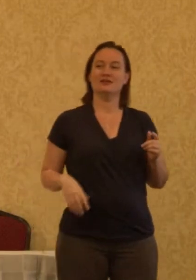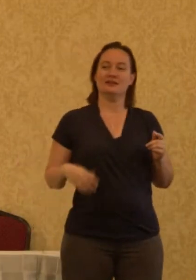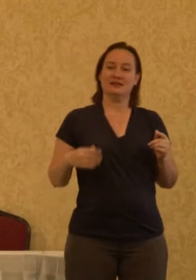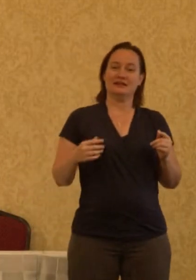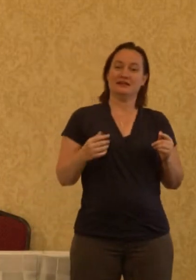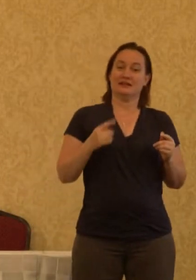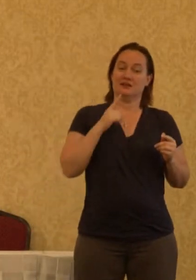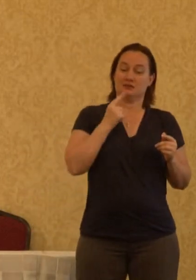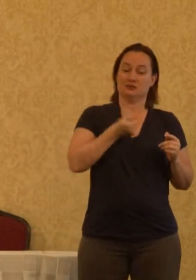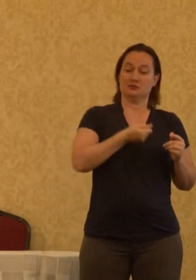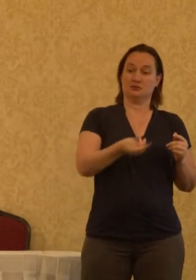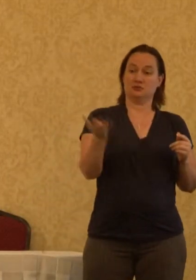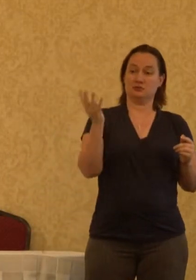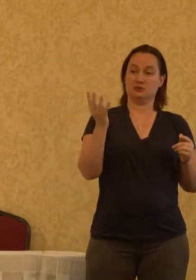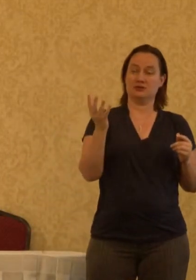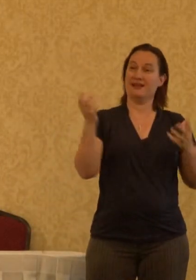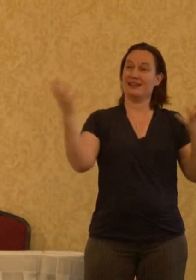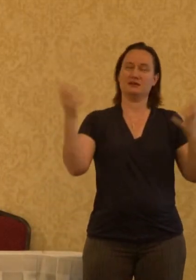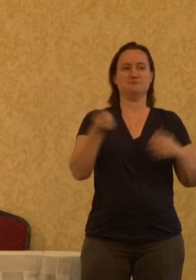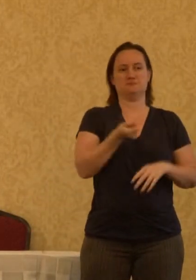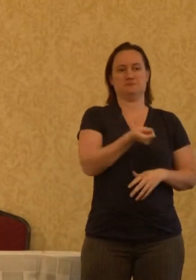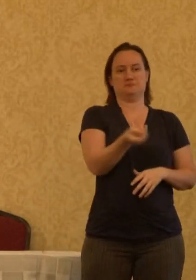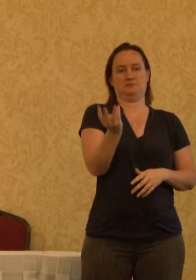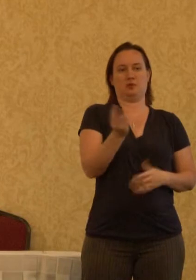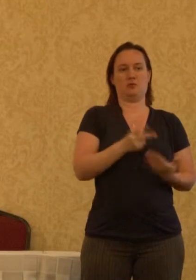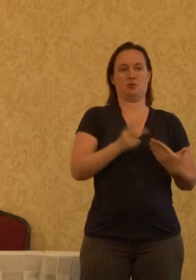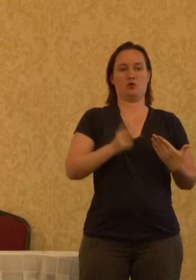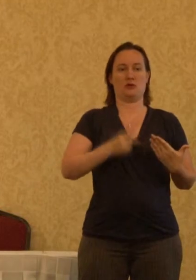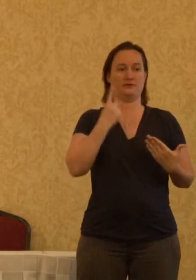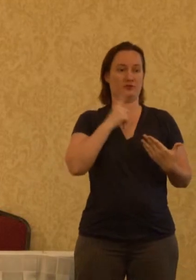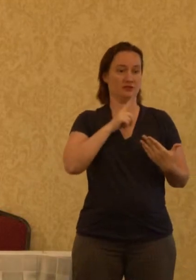we have a number of programs for the deaf,